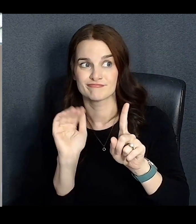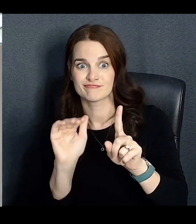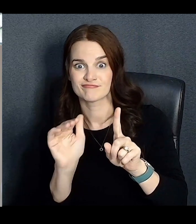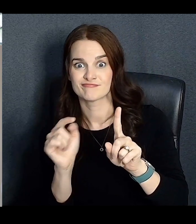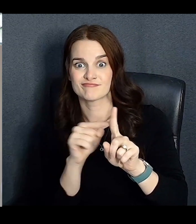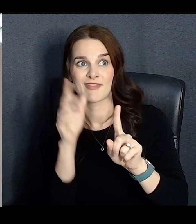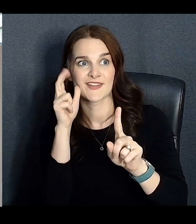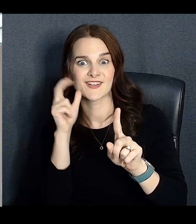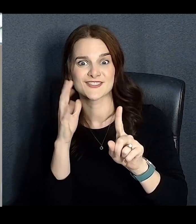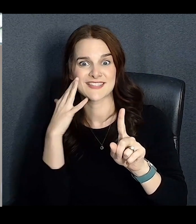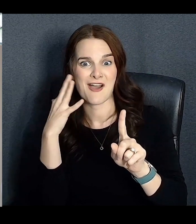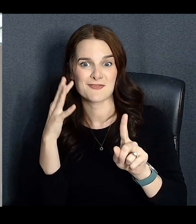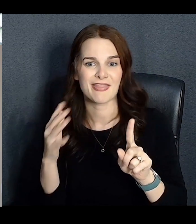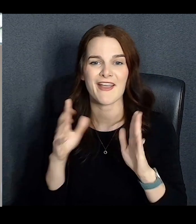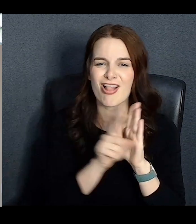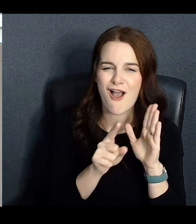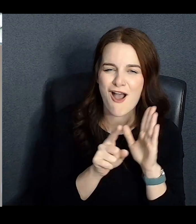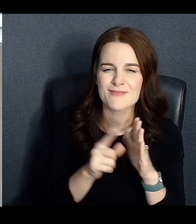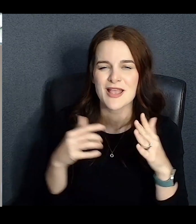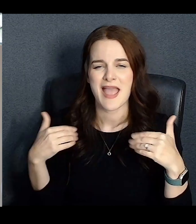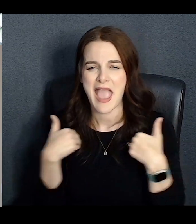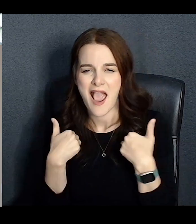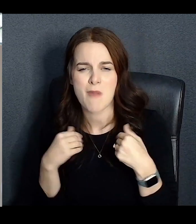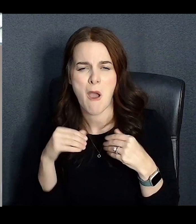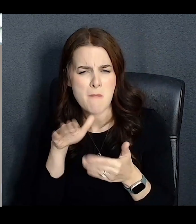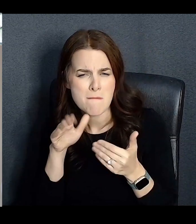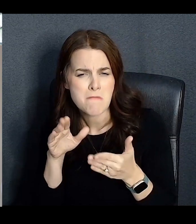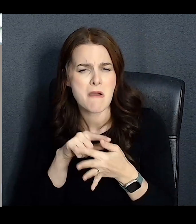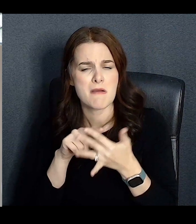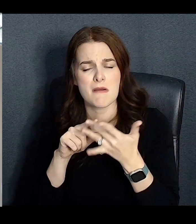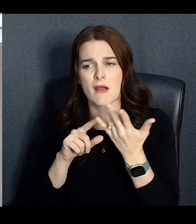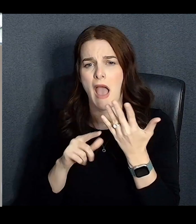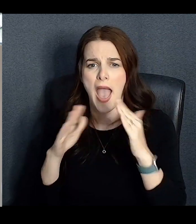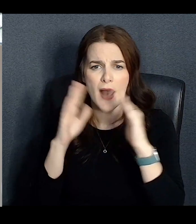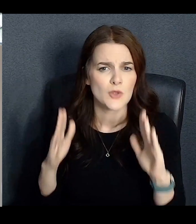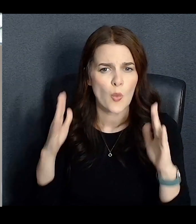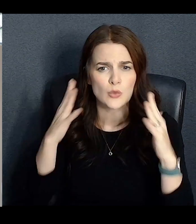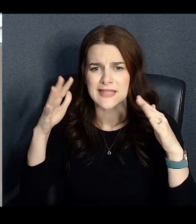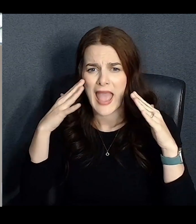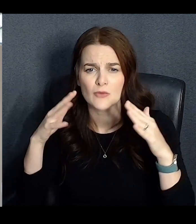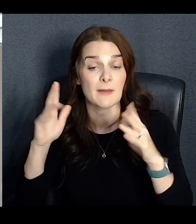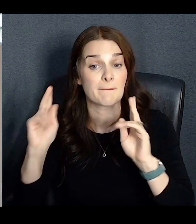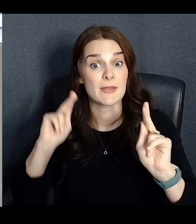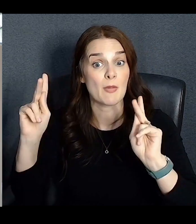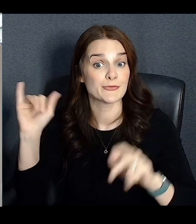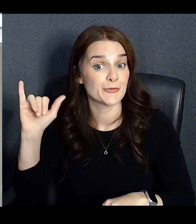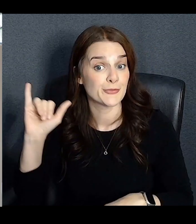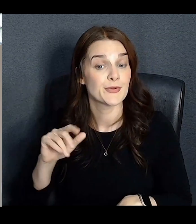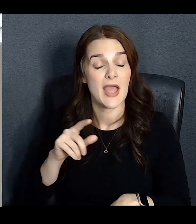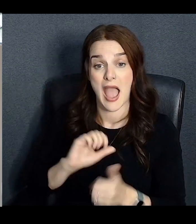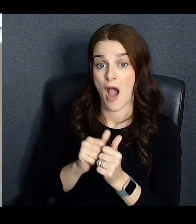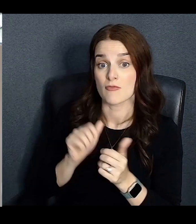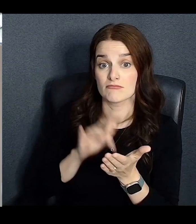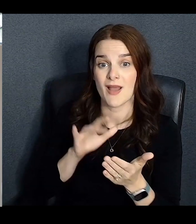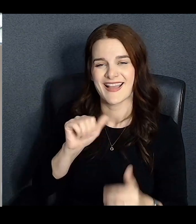notify you. So there's a ton of different sound options like alarms, animals, household sounds, and people. And the way you turn that on